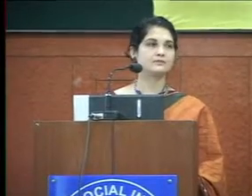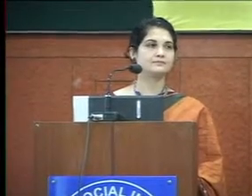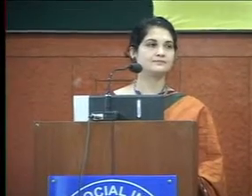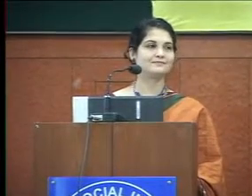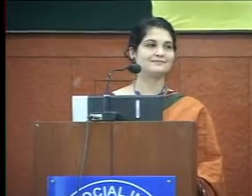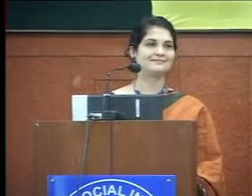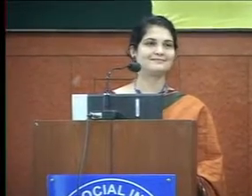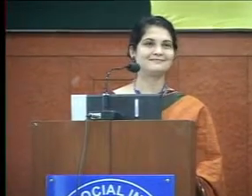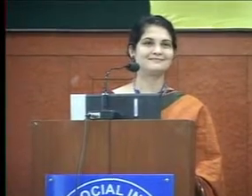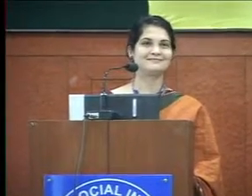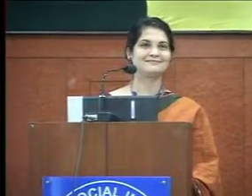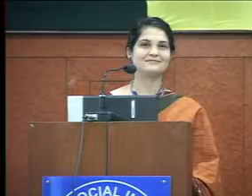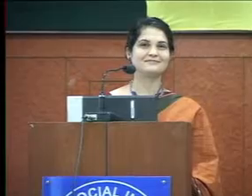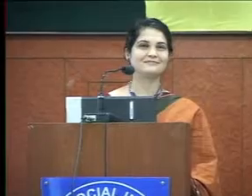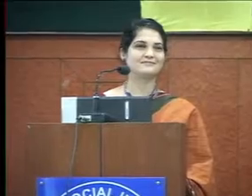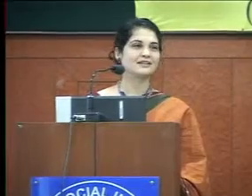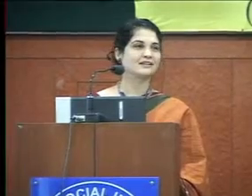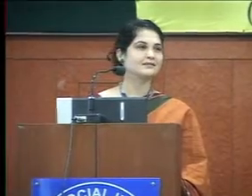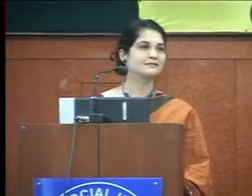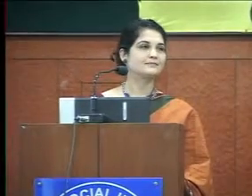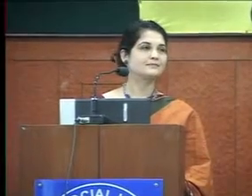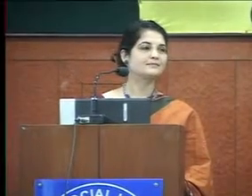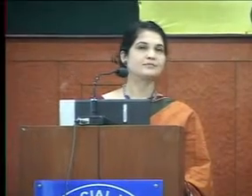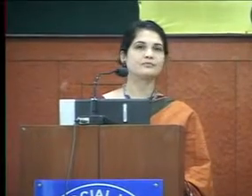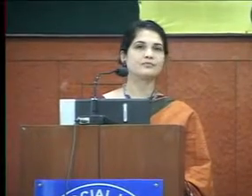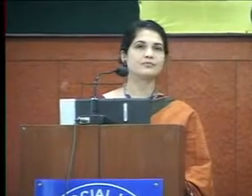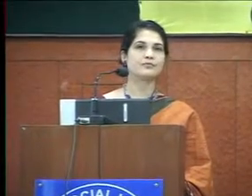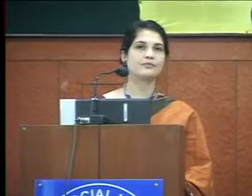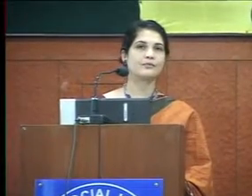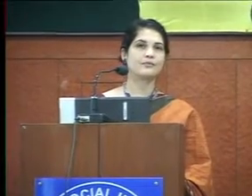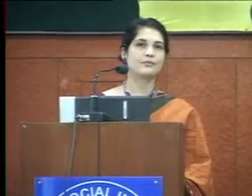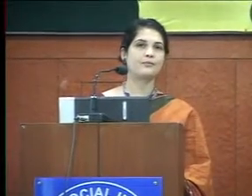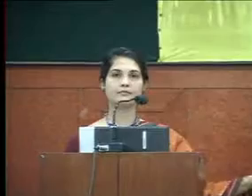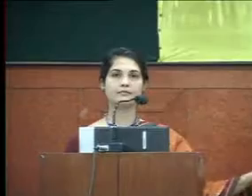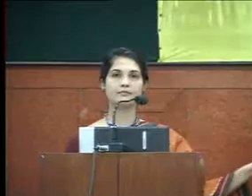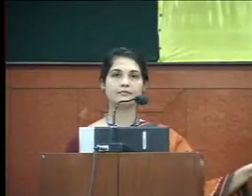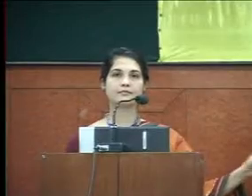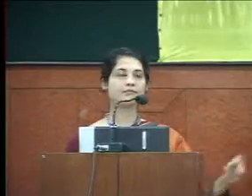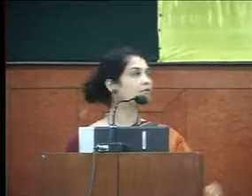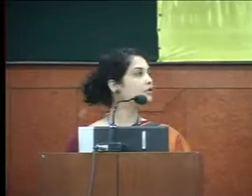Your